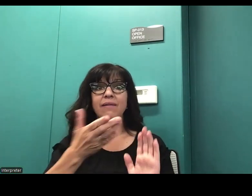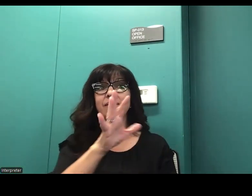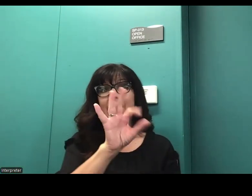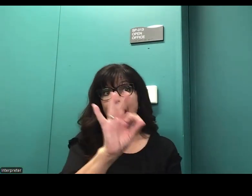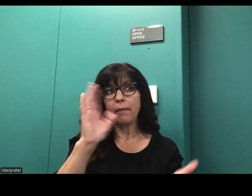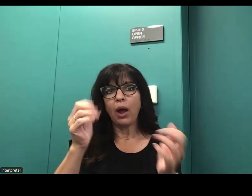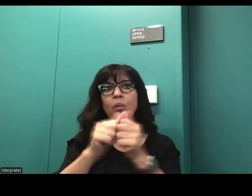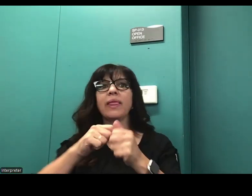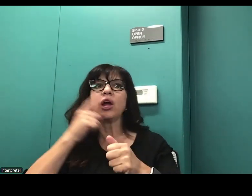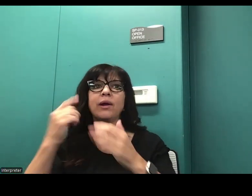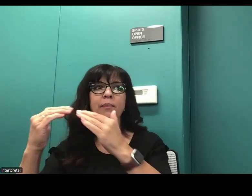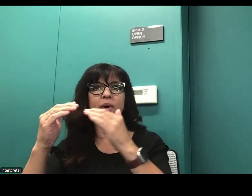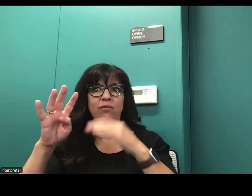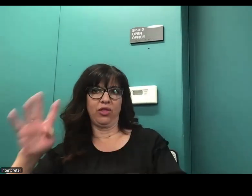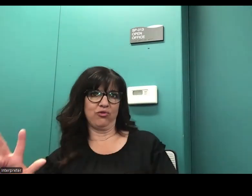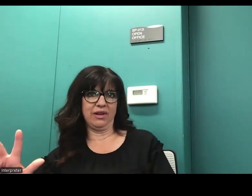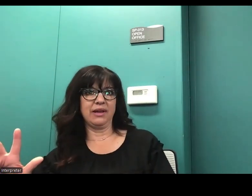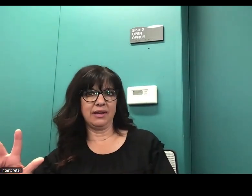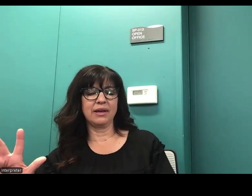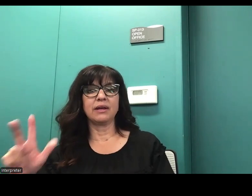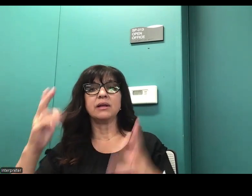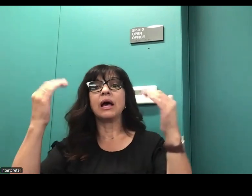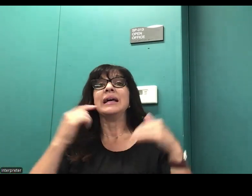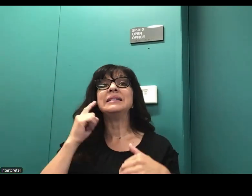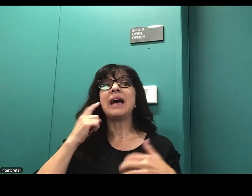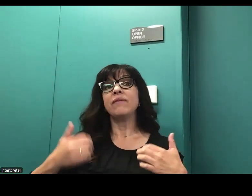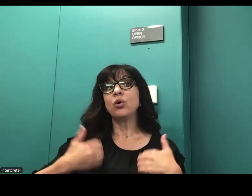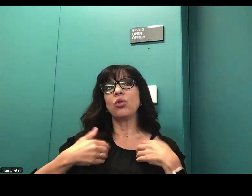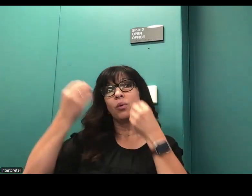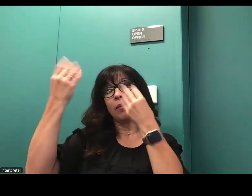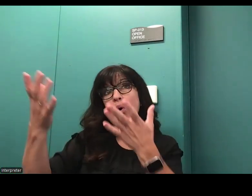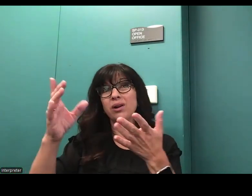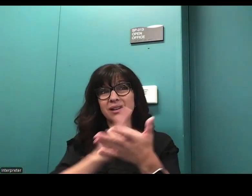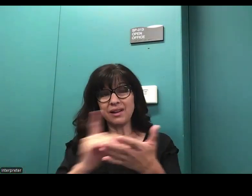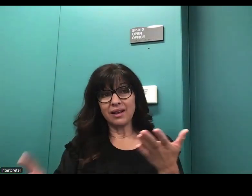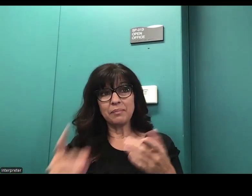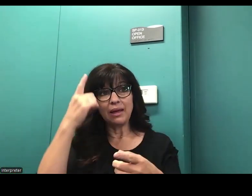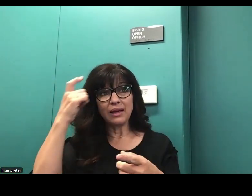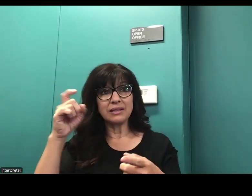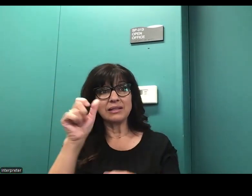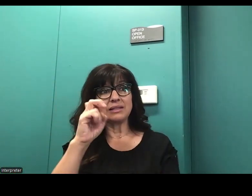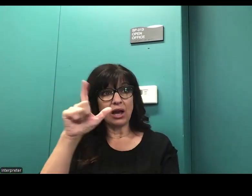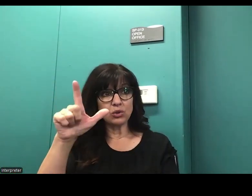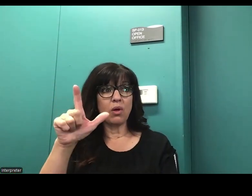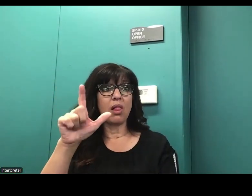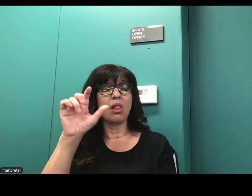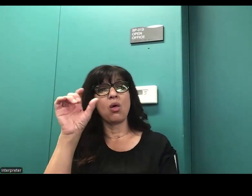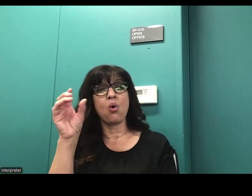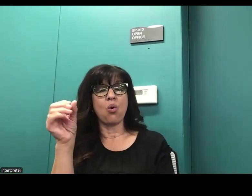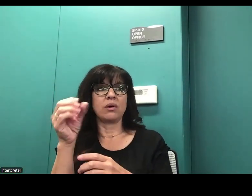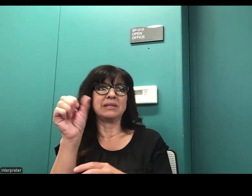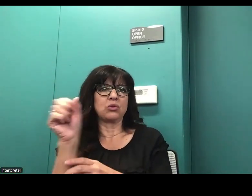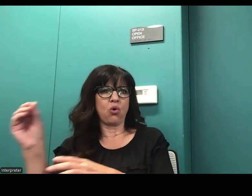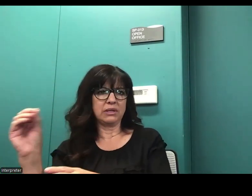to their hearing peers, 43%. And deaf youth who reported discrimination due to their sexual orientation or gender identity in the last